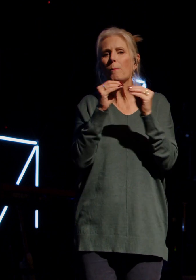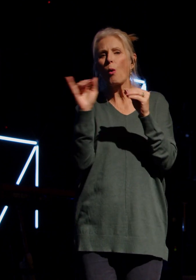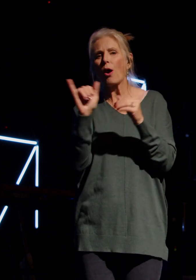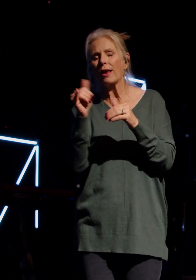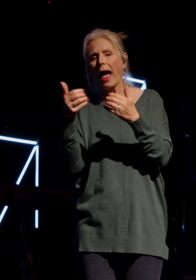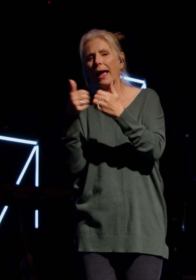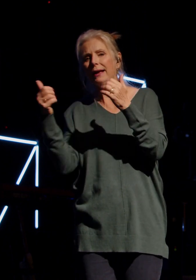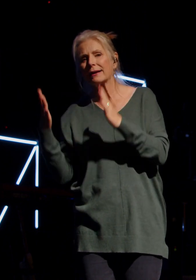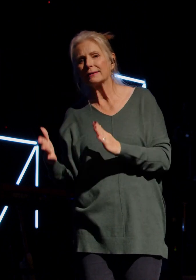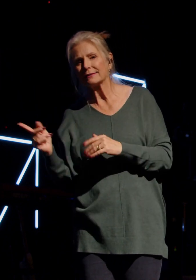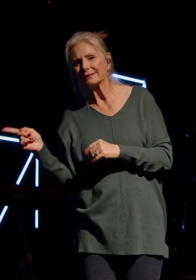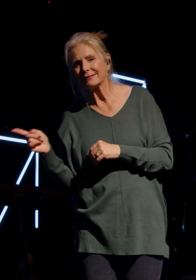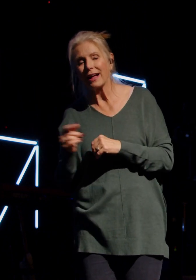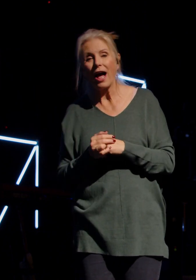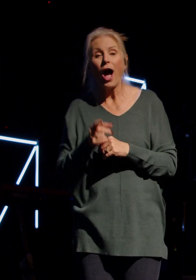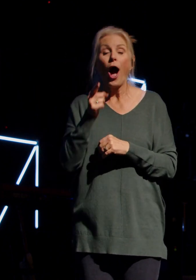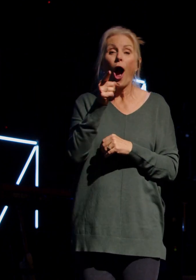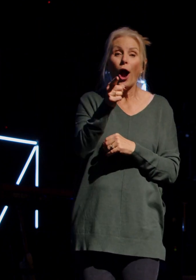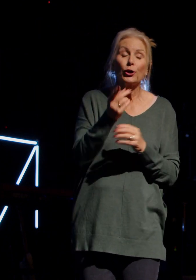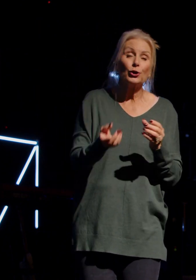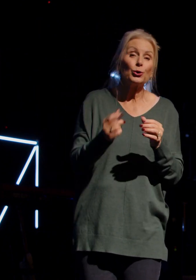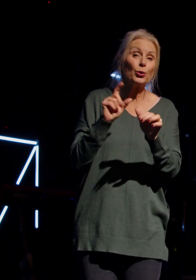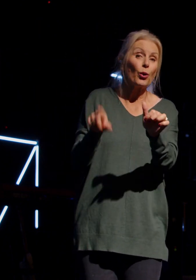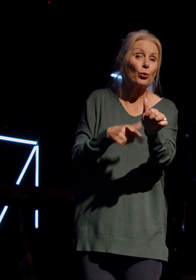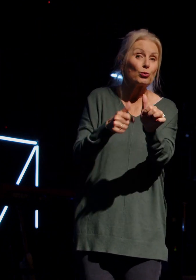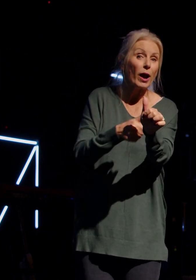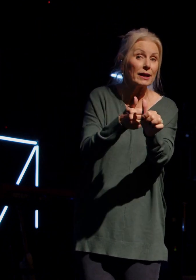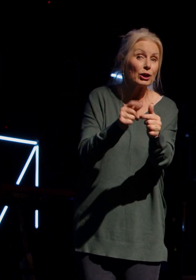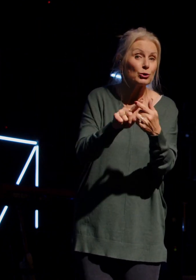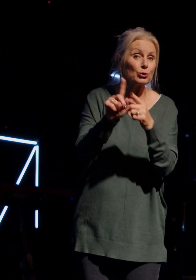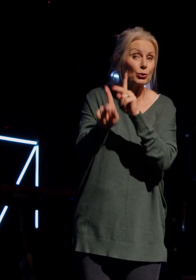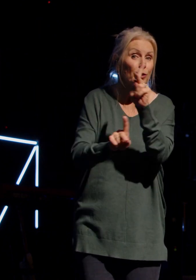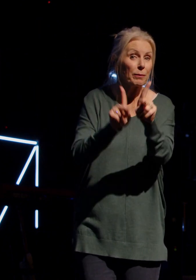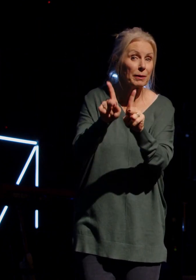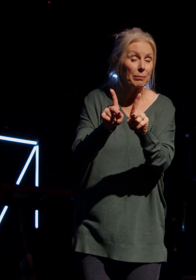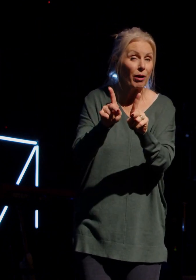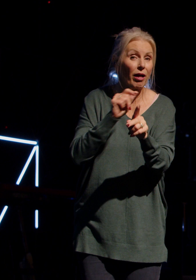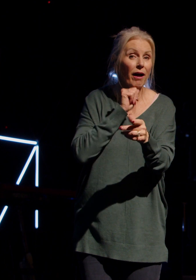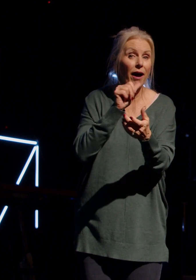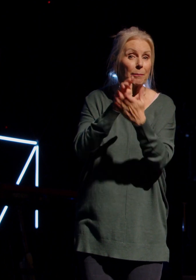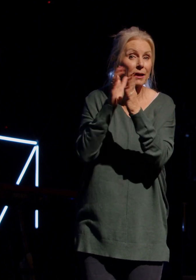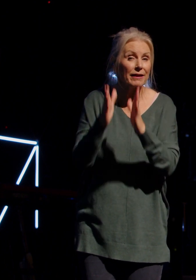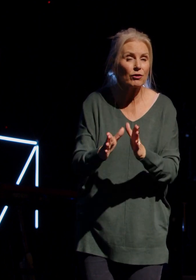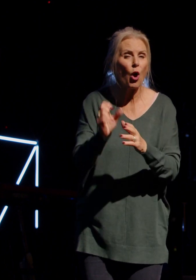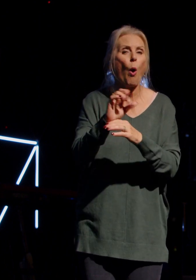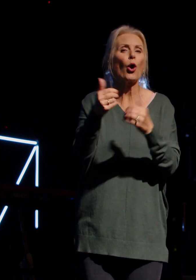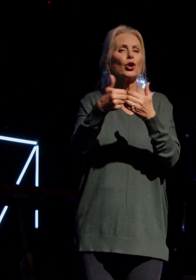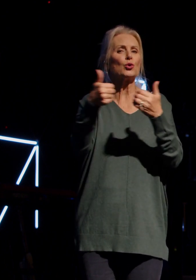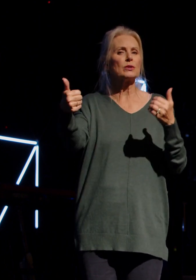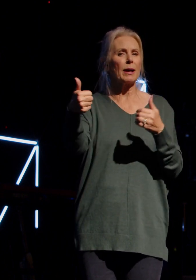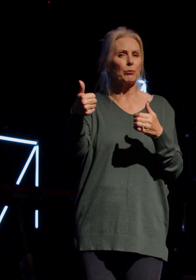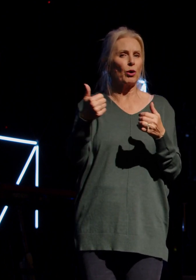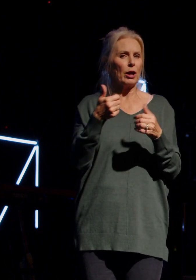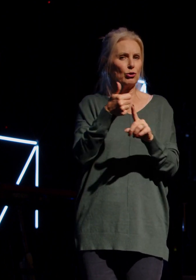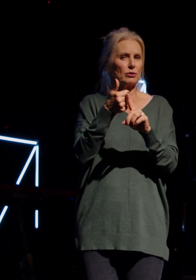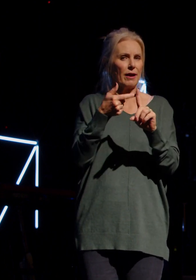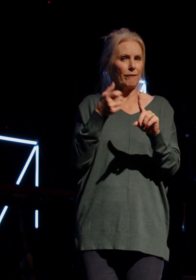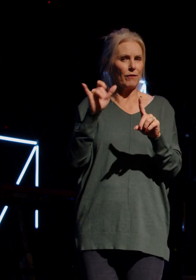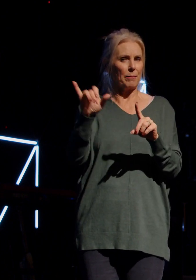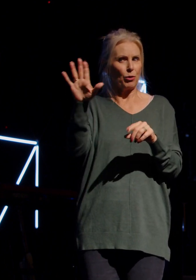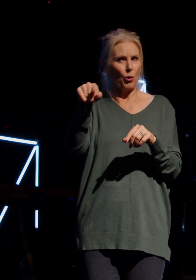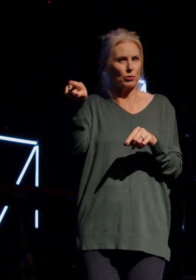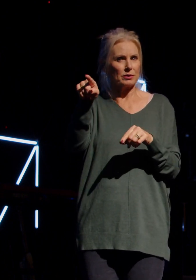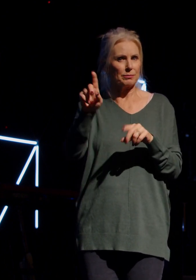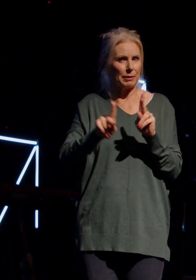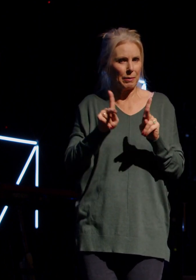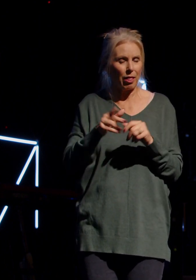ask myself this too. Are you more running towards those who are lost, or are you separating yourself more now than ever from those who are lost? Are